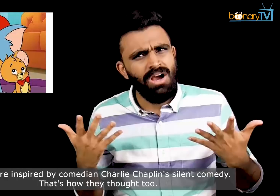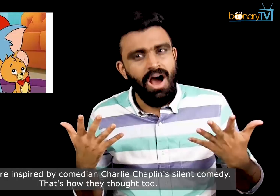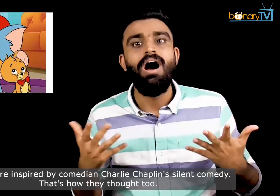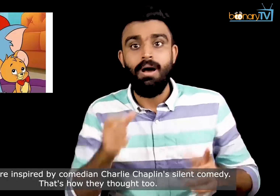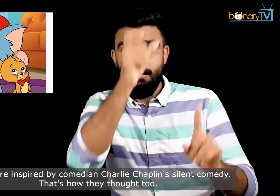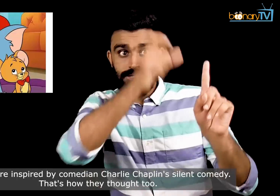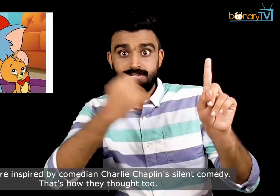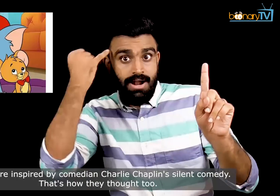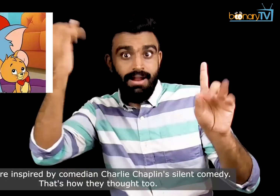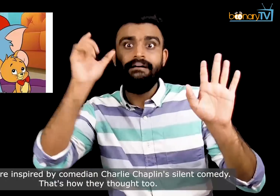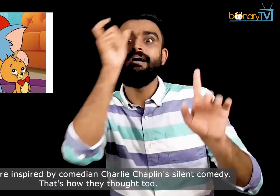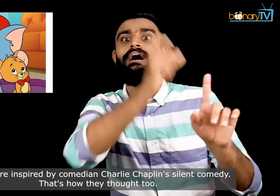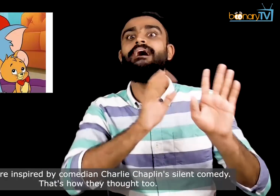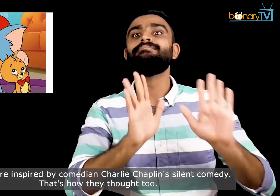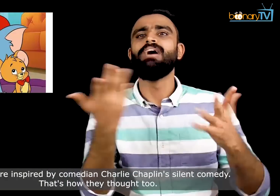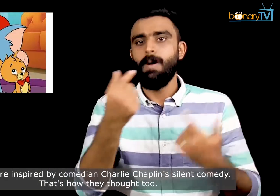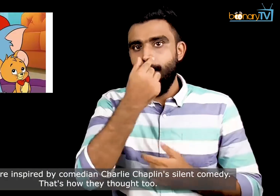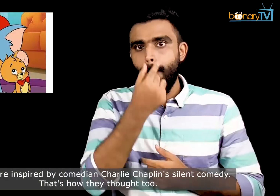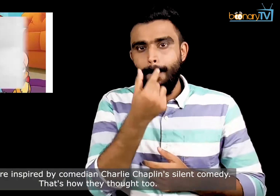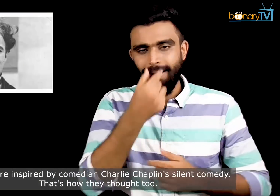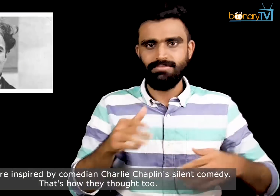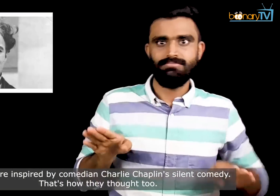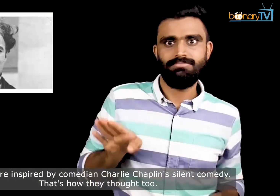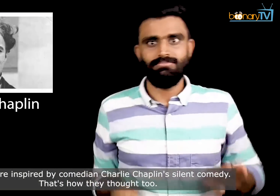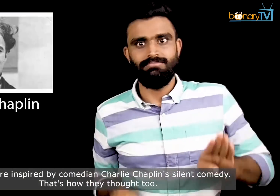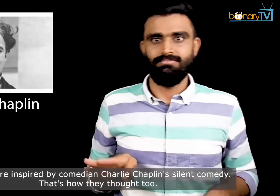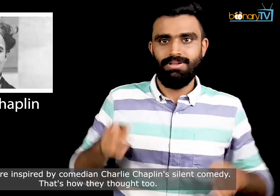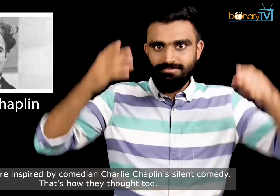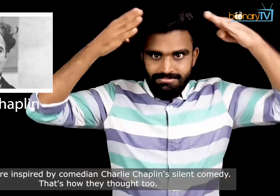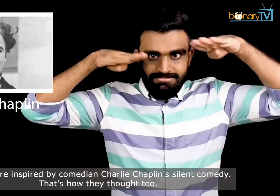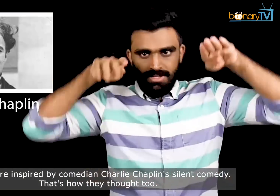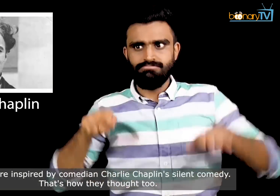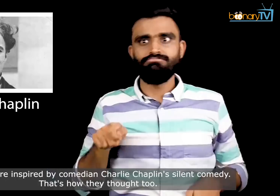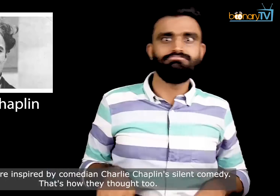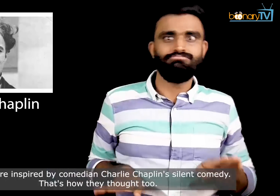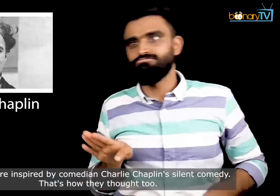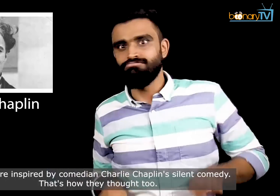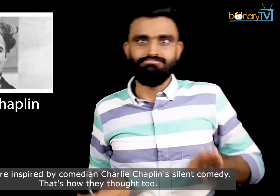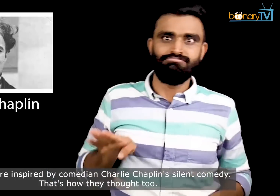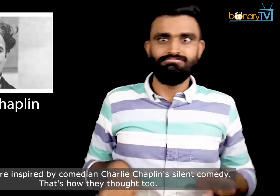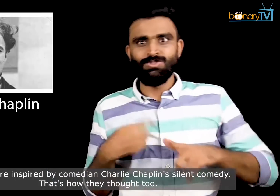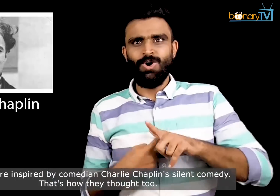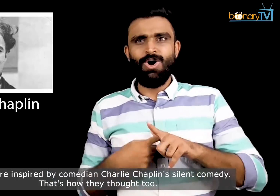They were inspired by comedian Charlie Chaplin's silent